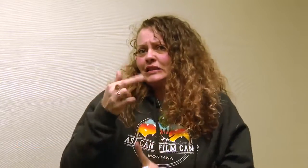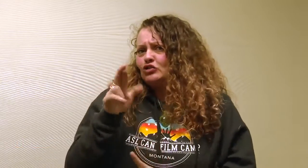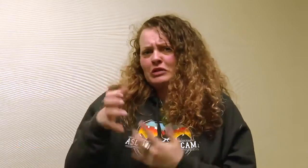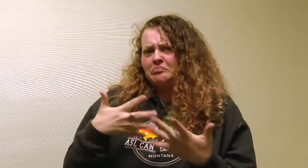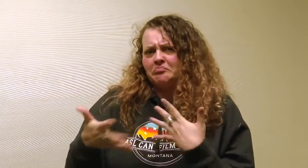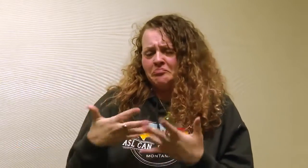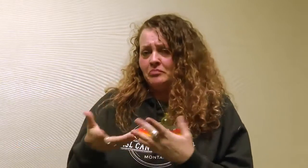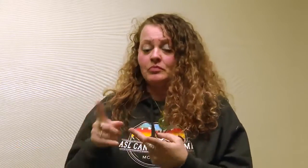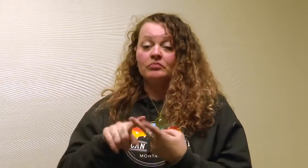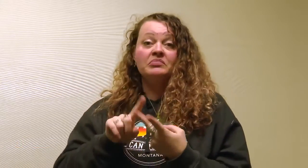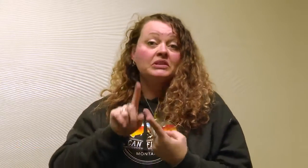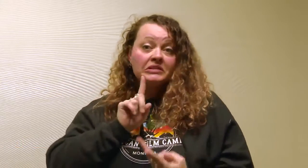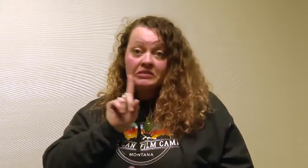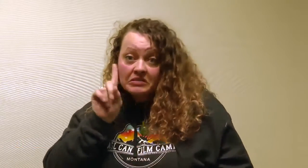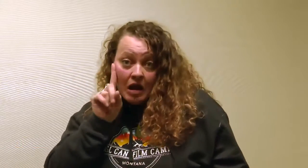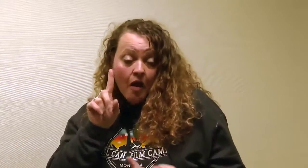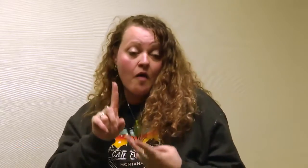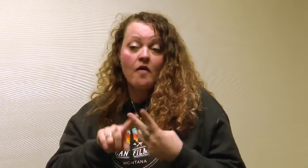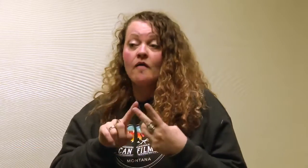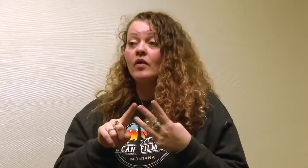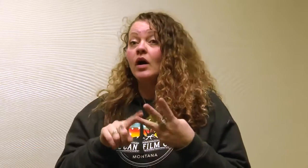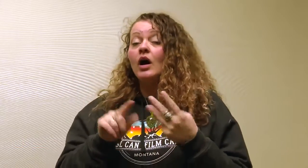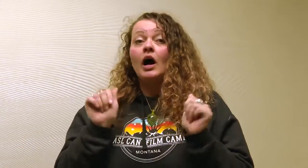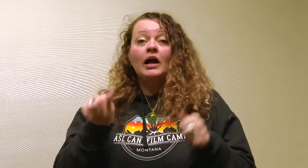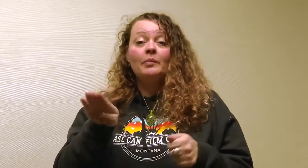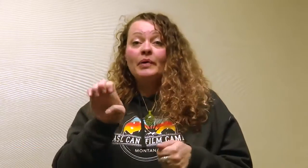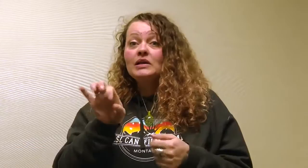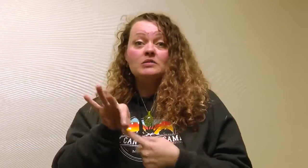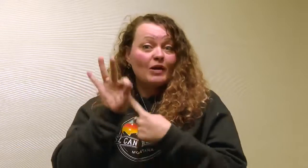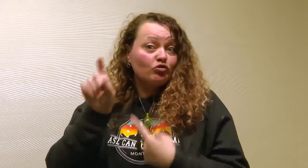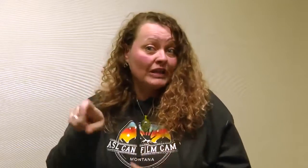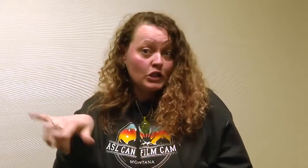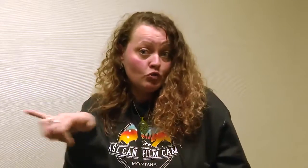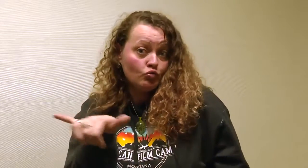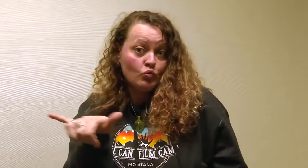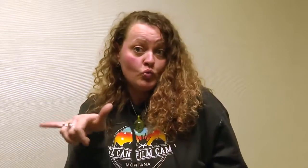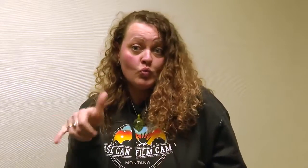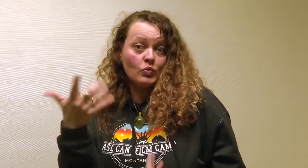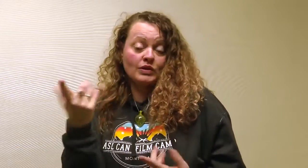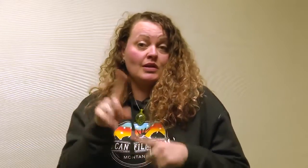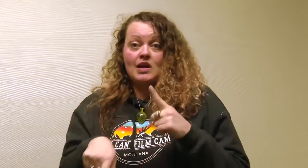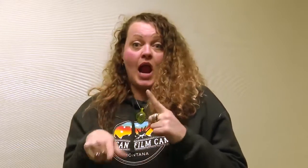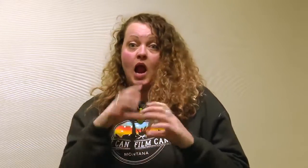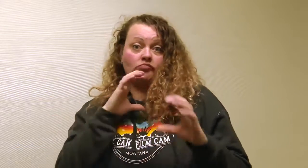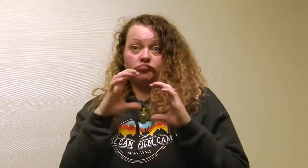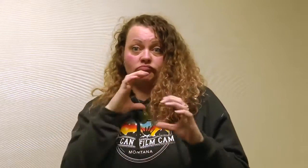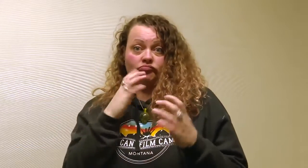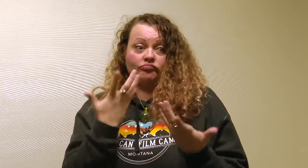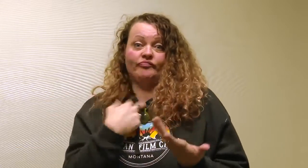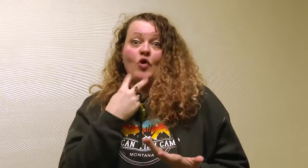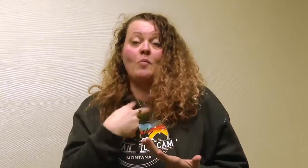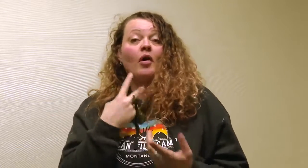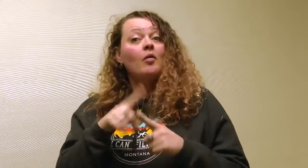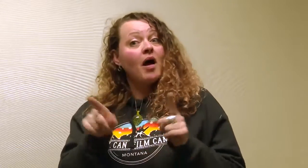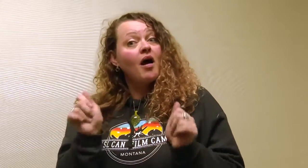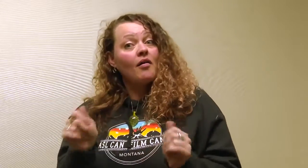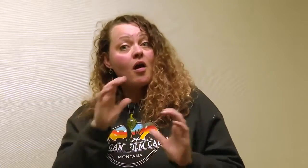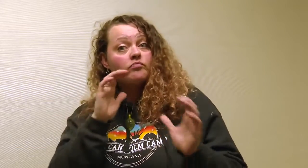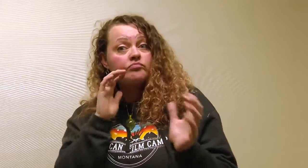hard of hearing, whatever degree of hearing loss, doesn't matter, deaf, or they could be maybe even special needs. They don't have that communication, verbal